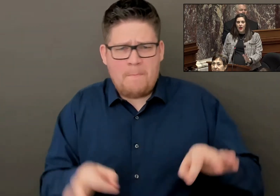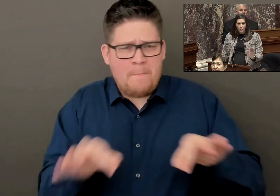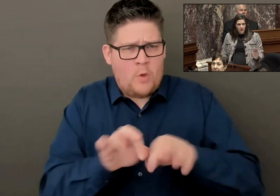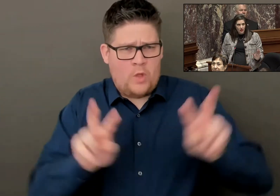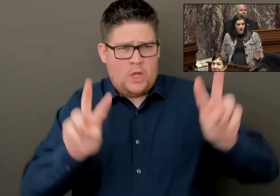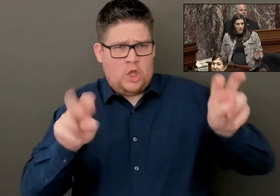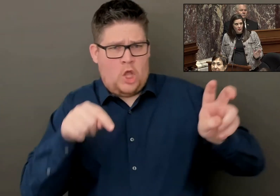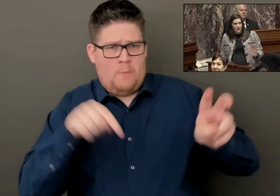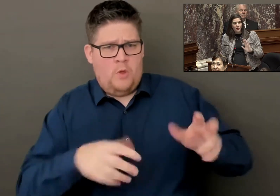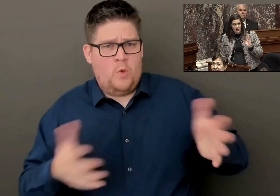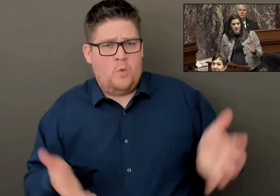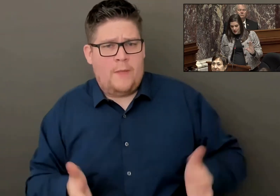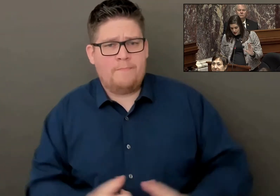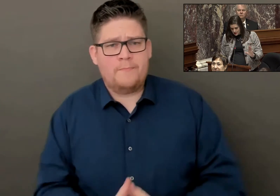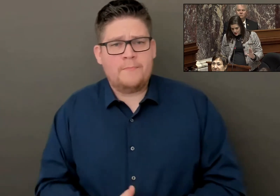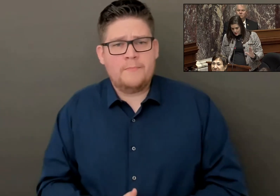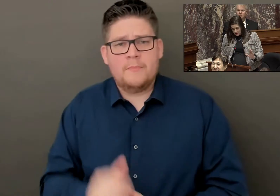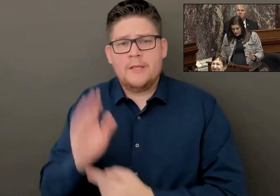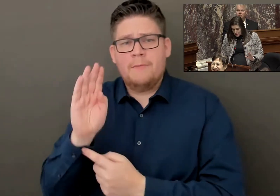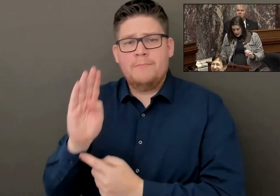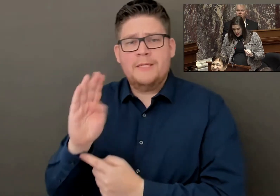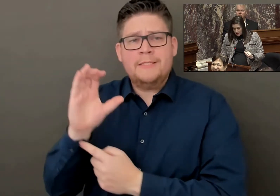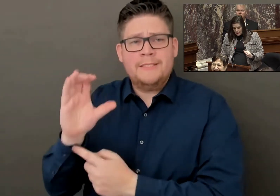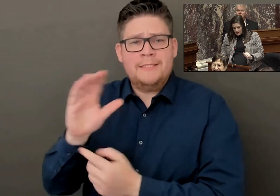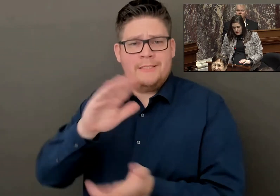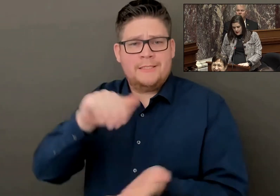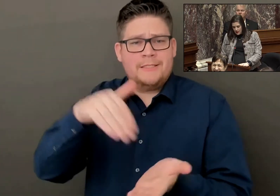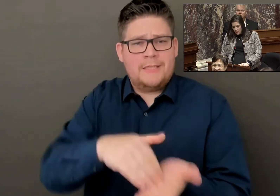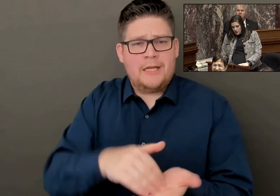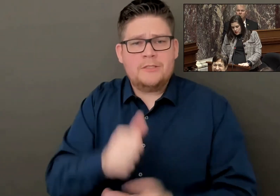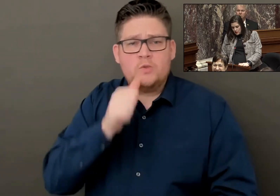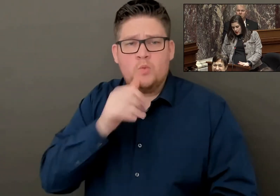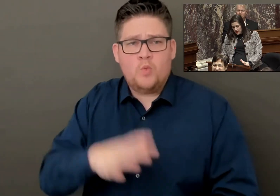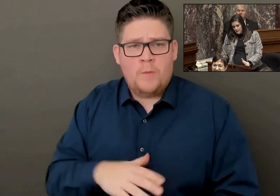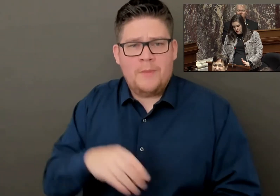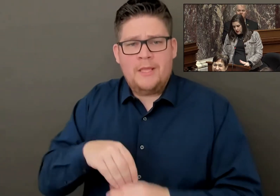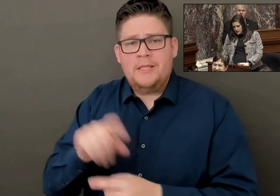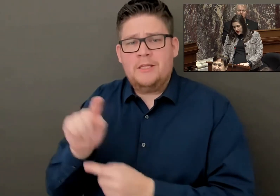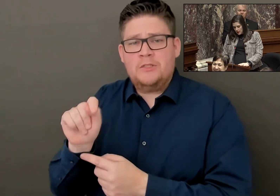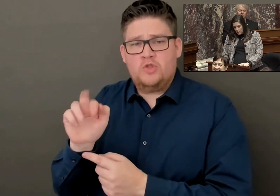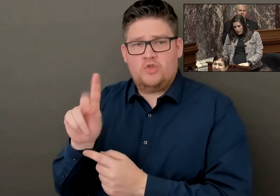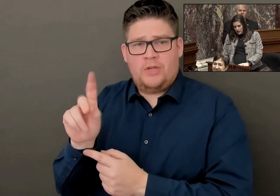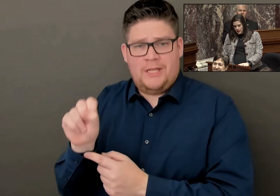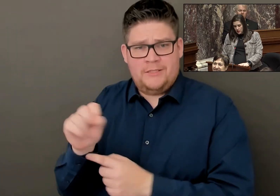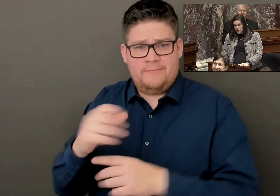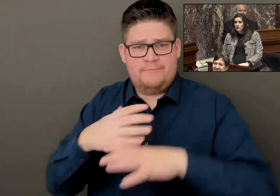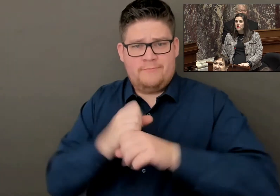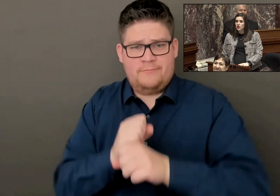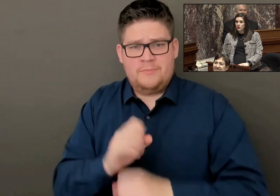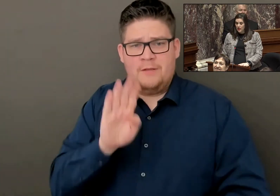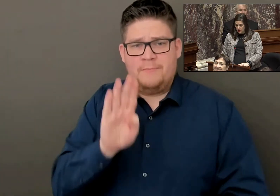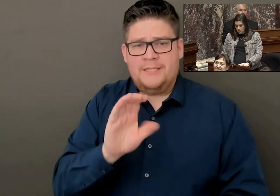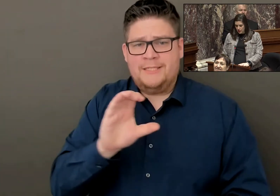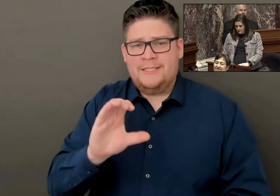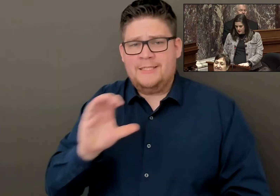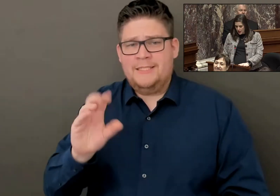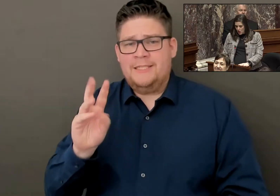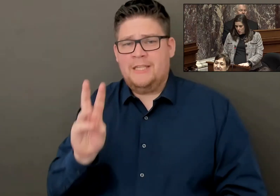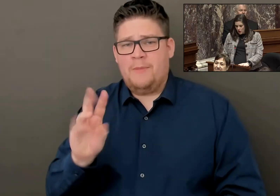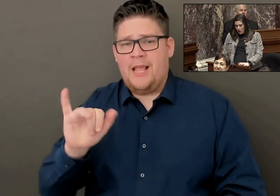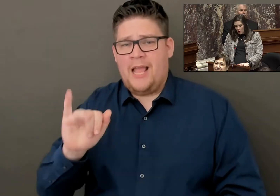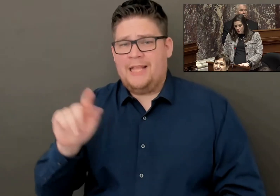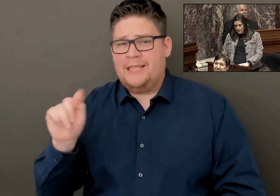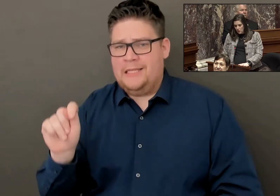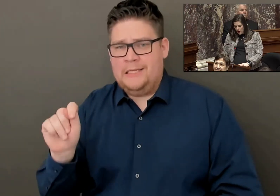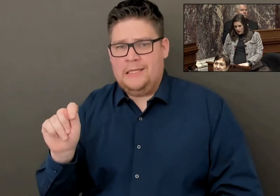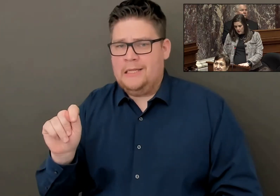BCCWITT. I will be calling the Women in Trades, it's slightly easier to pronounce. It works to create a diverse, equitable, and inclusive skilled trade industry